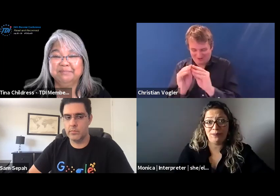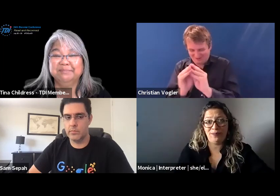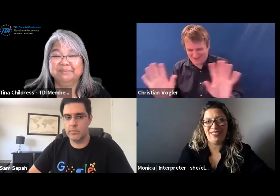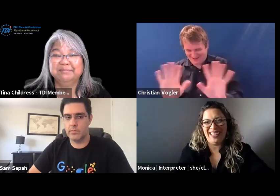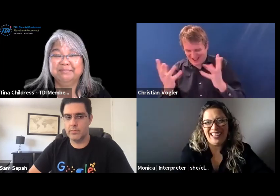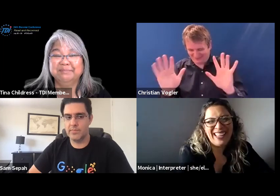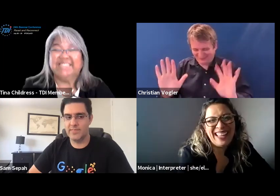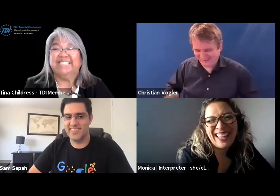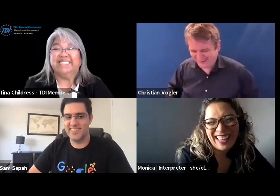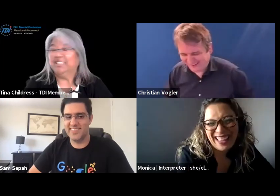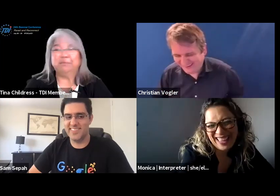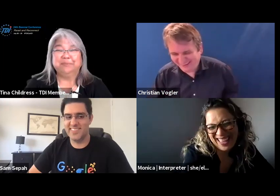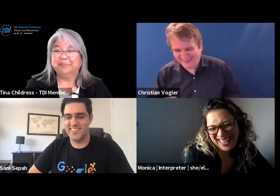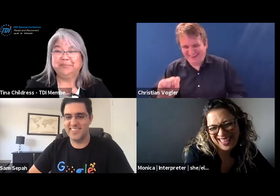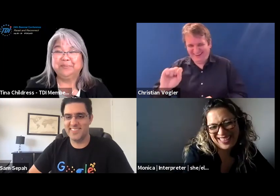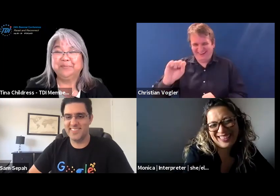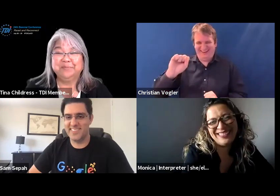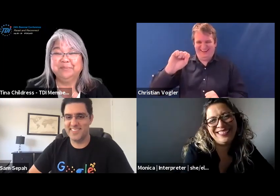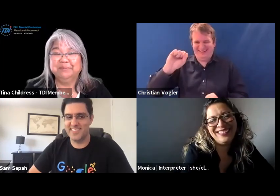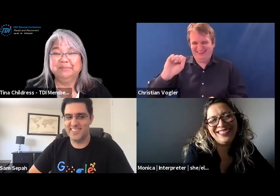Christian here. I don't want to take over the whole meeting. I don't mean to, but